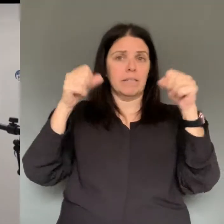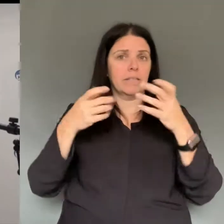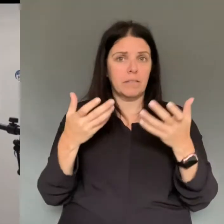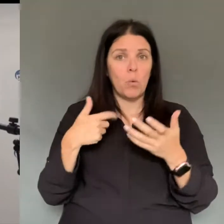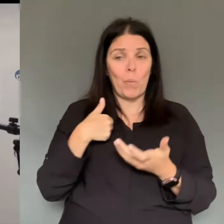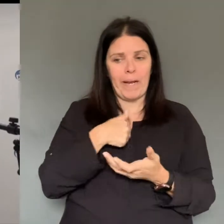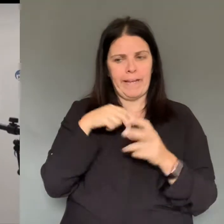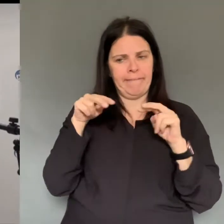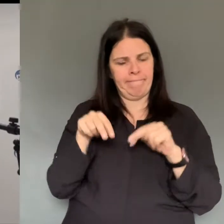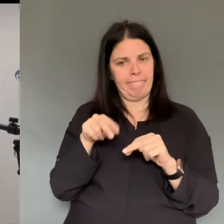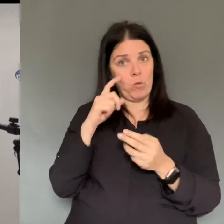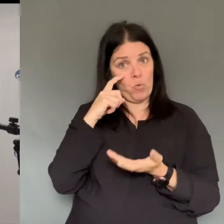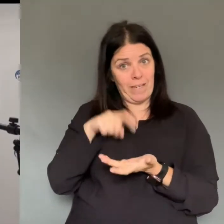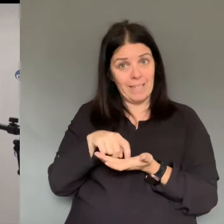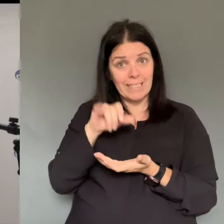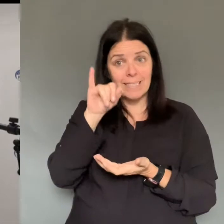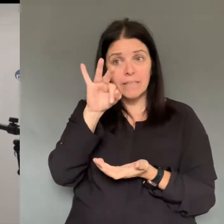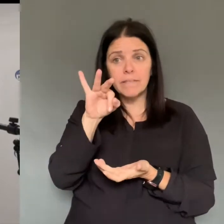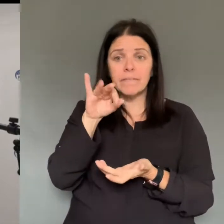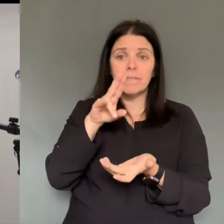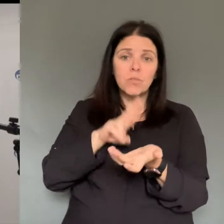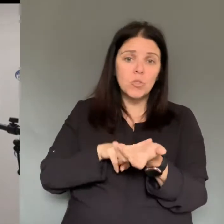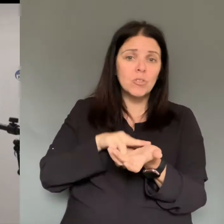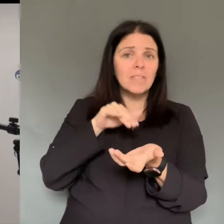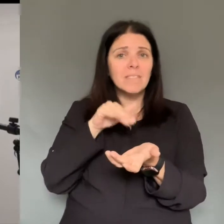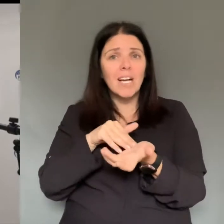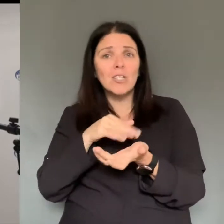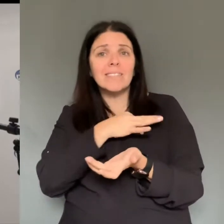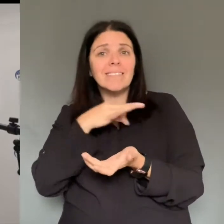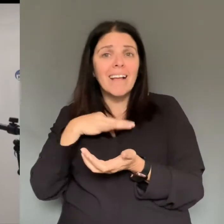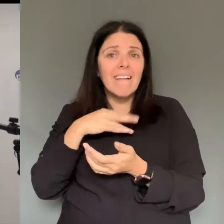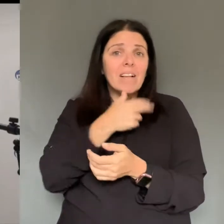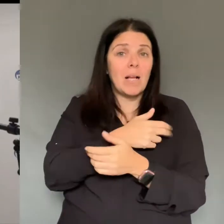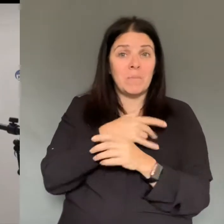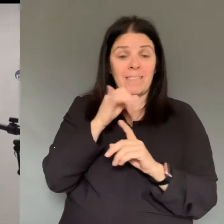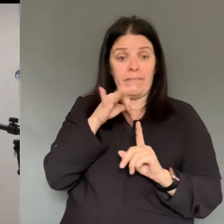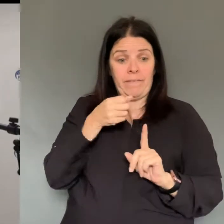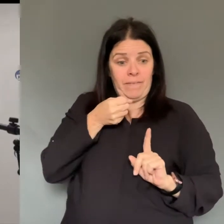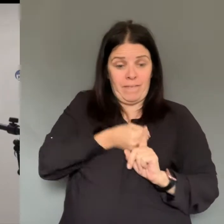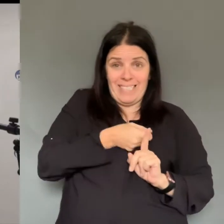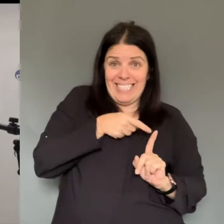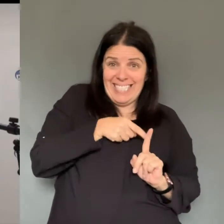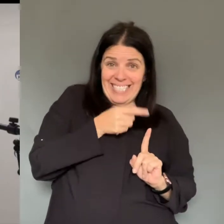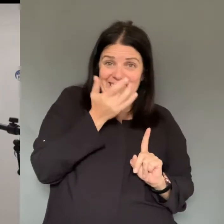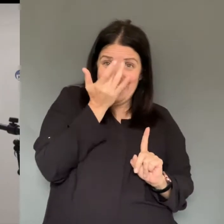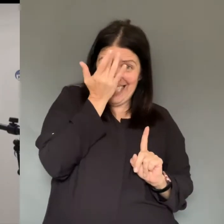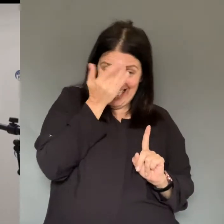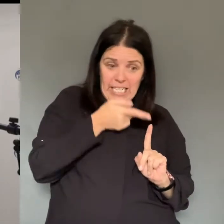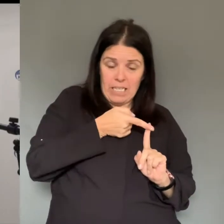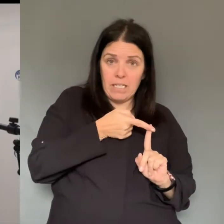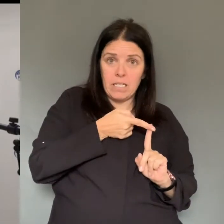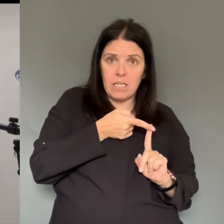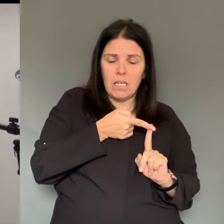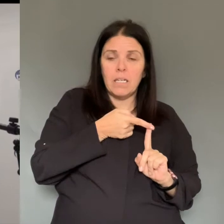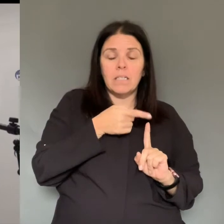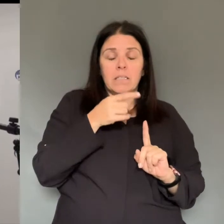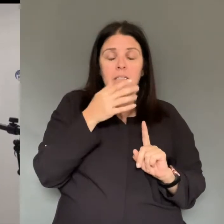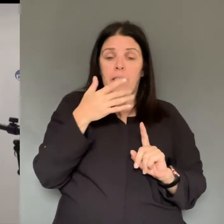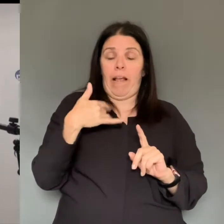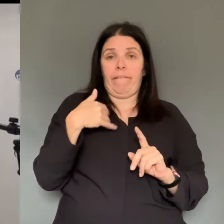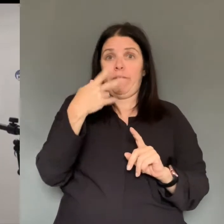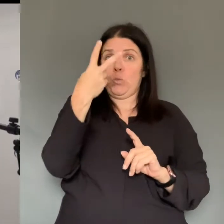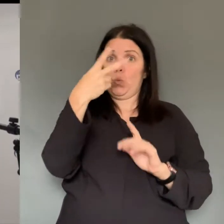hospital, and it would be a very like a resource problem for the hospital to